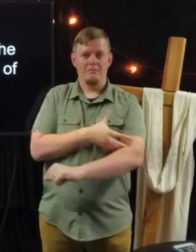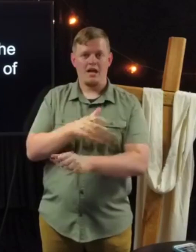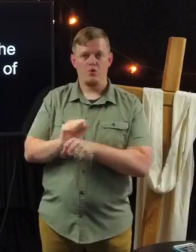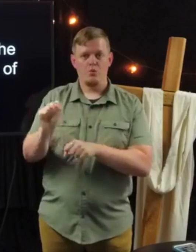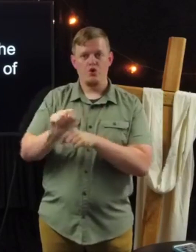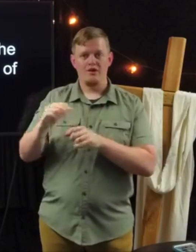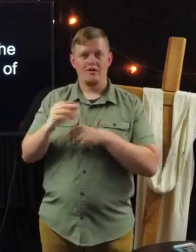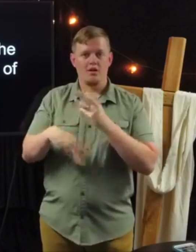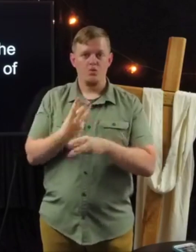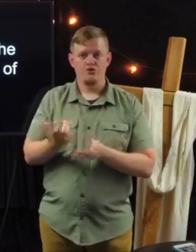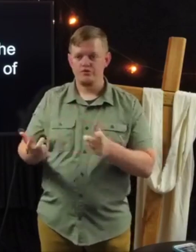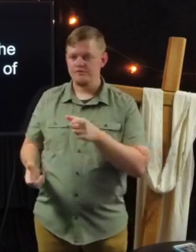authority and his power and his work in the world.